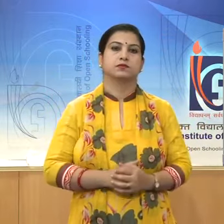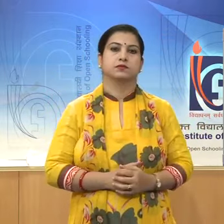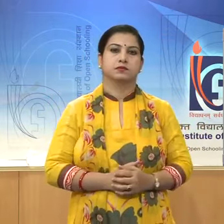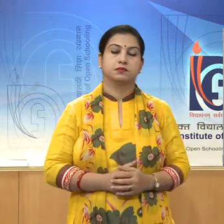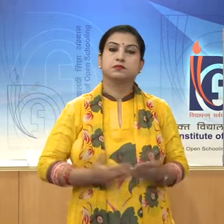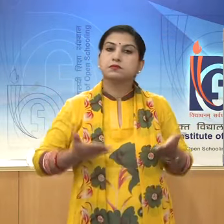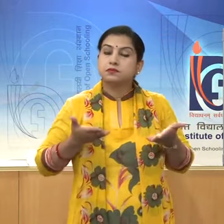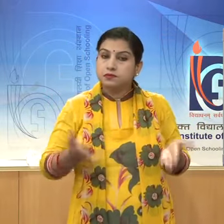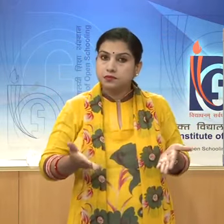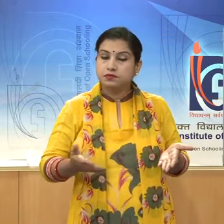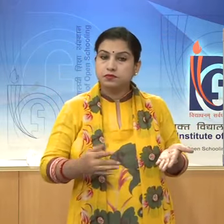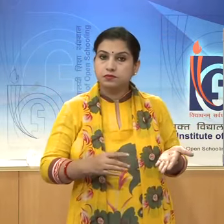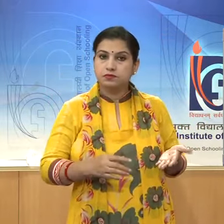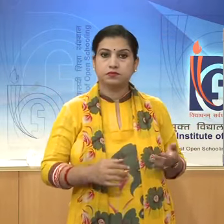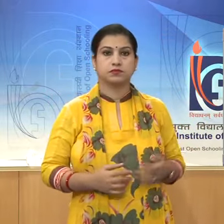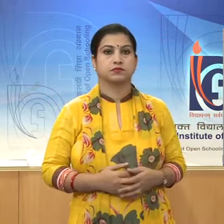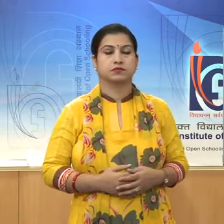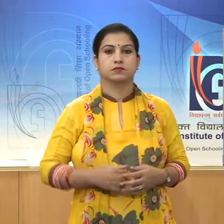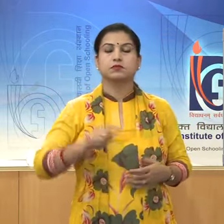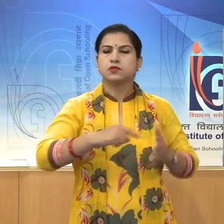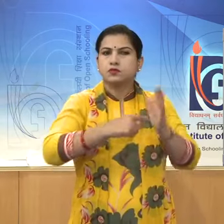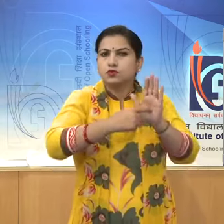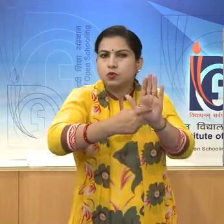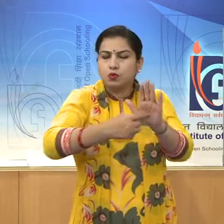and tend to represent